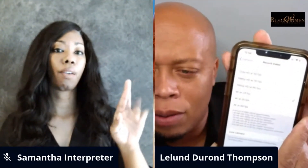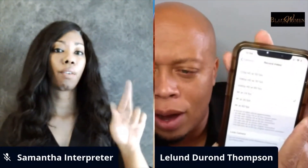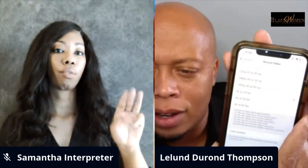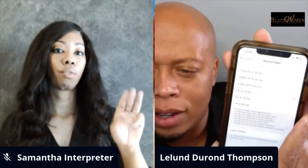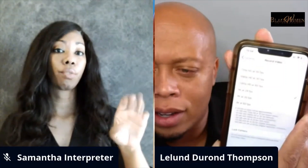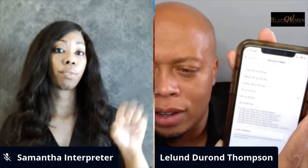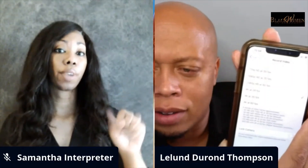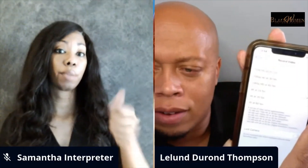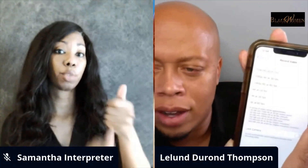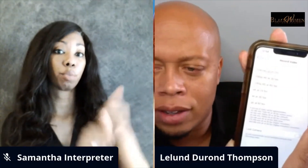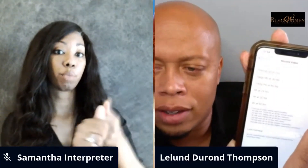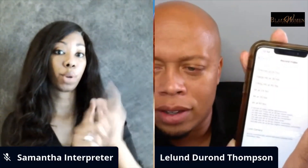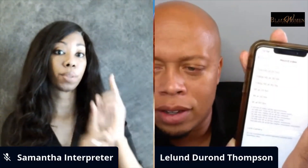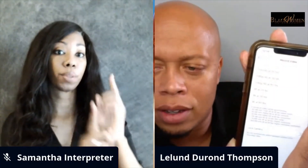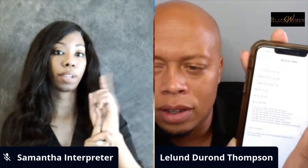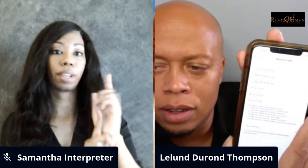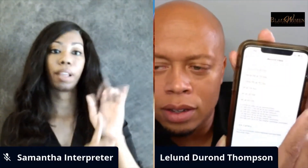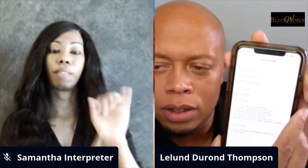video quality, right?